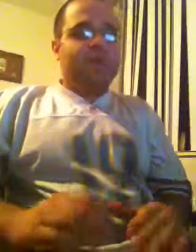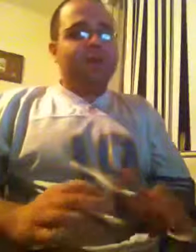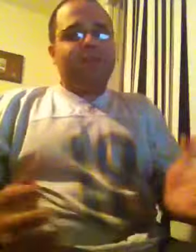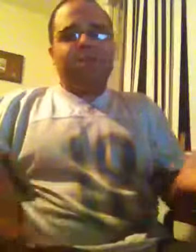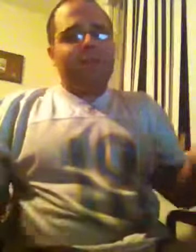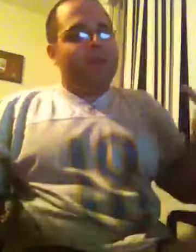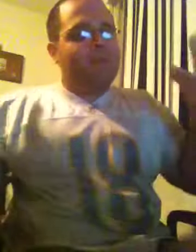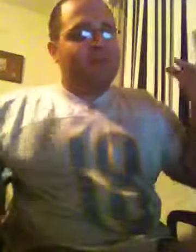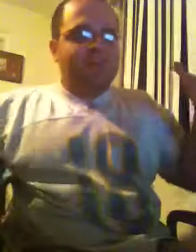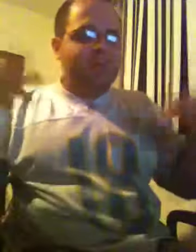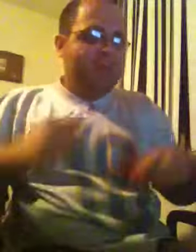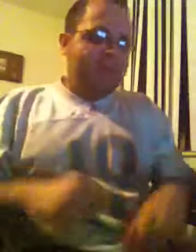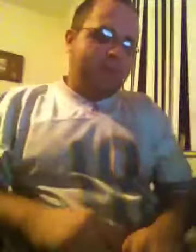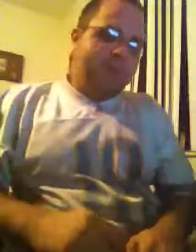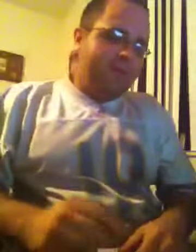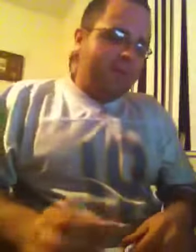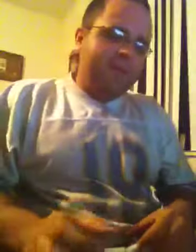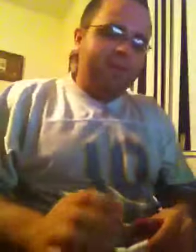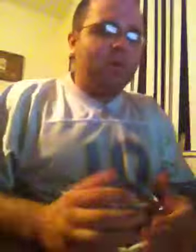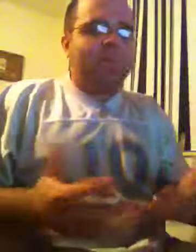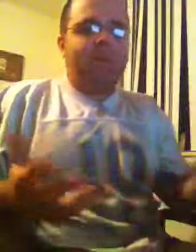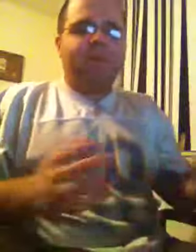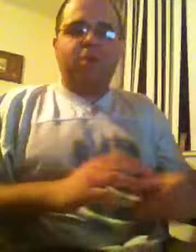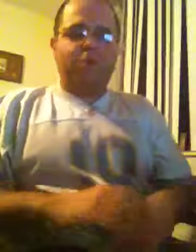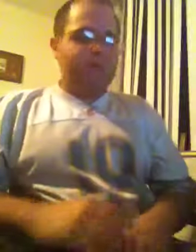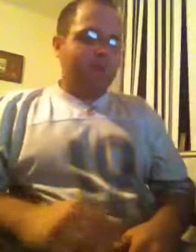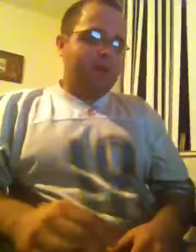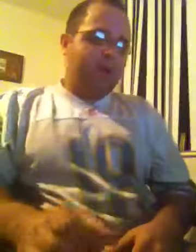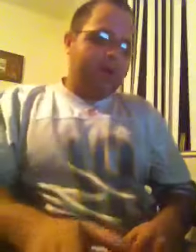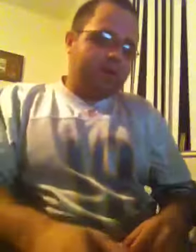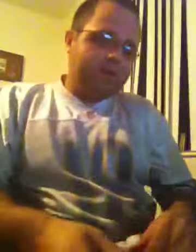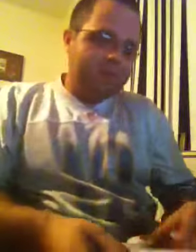know, and I am first to admit that I'm not very smart, but I love that girl with all my heart.